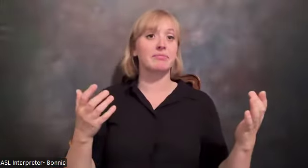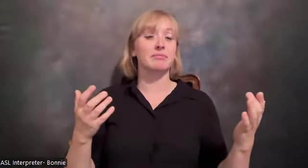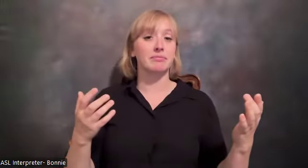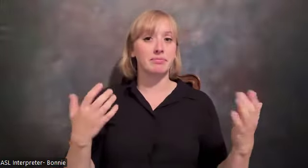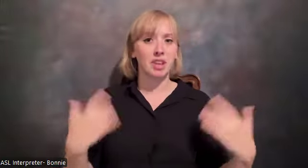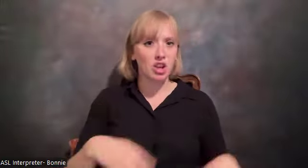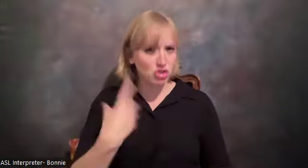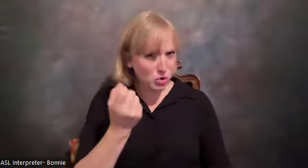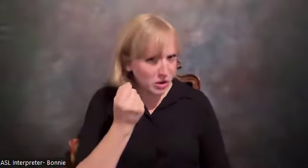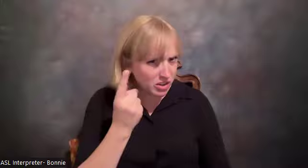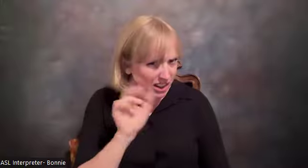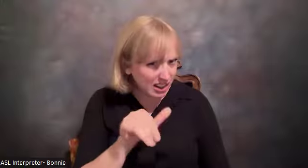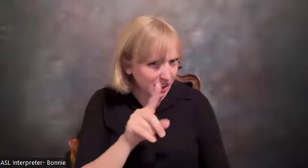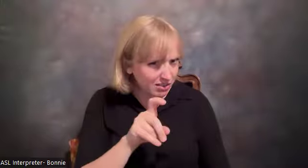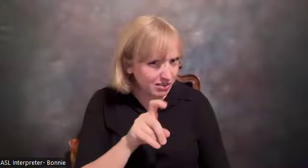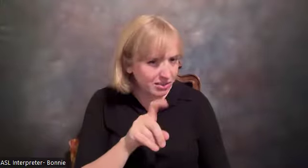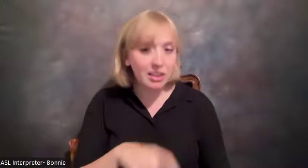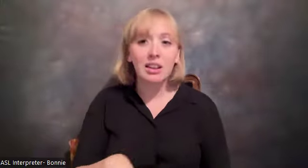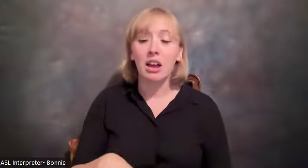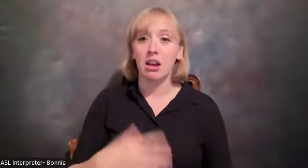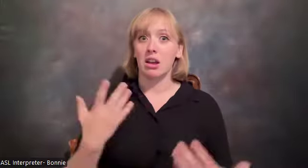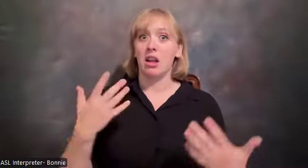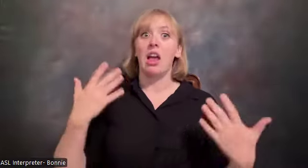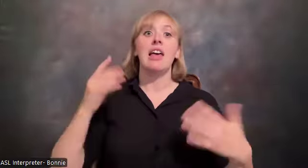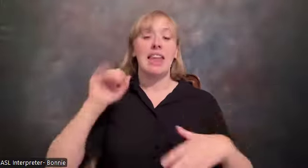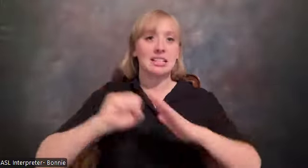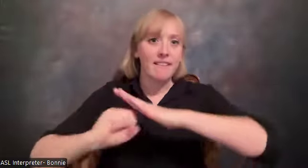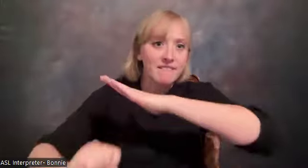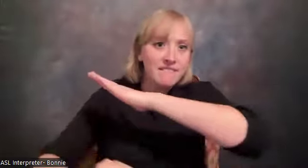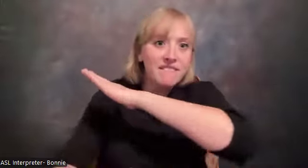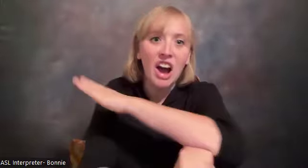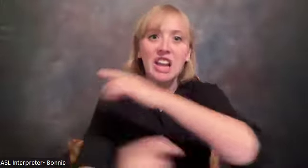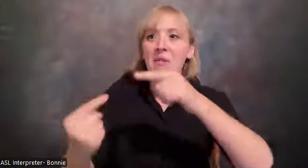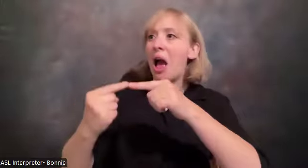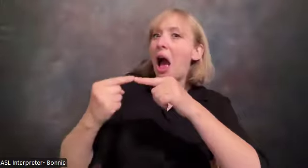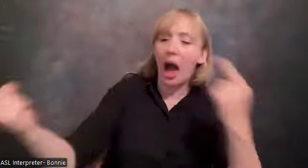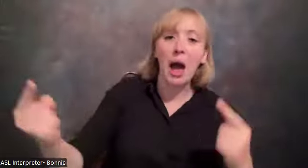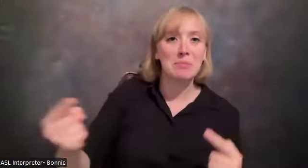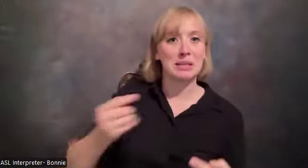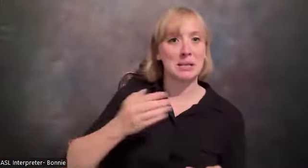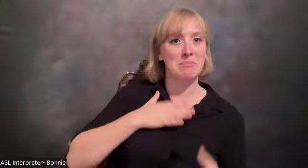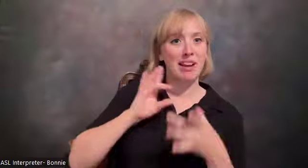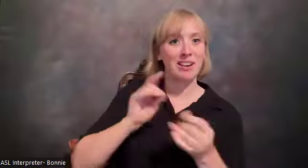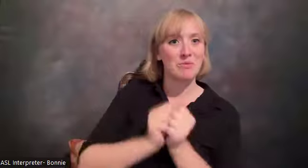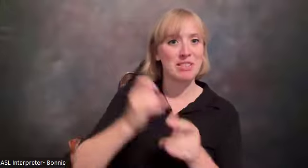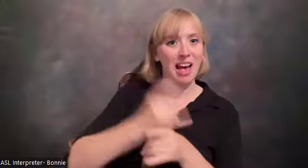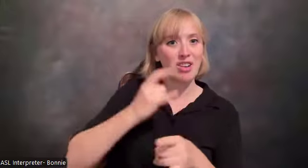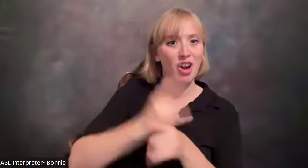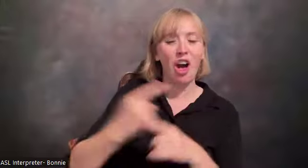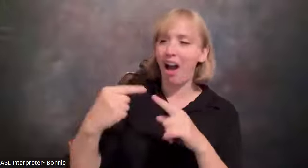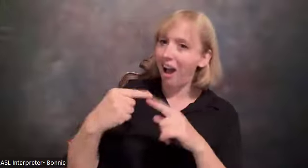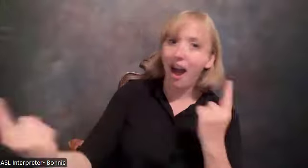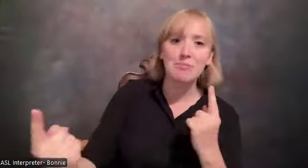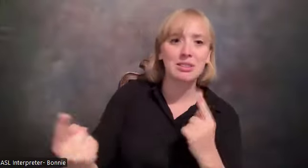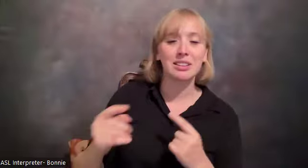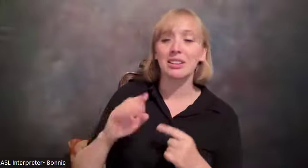Do you get that? That is fundamentally the opposite relationship to alcohol that I have. Because what